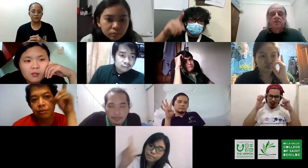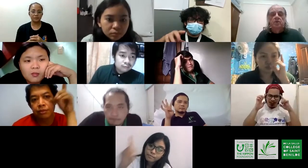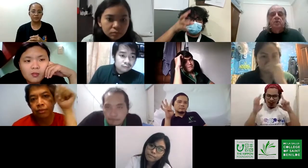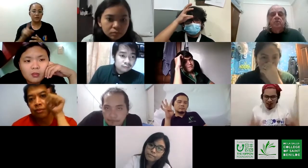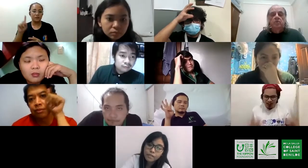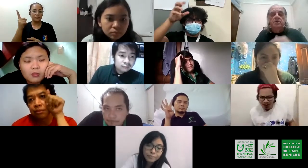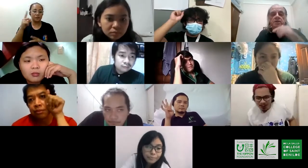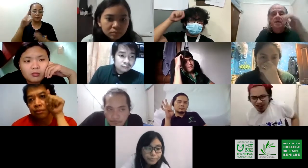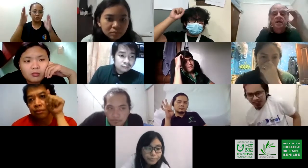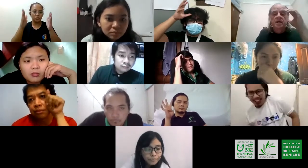6.